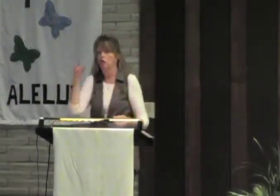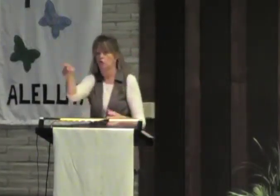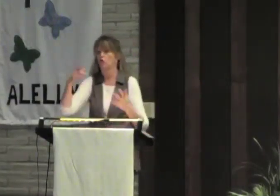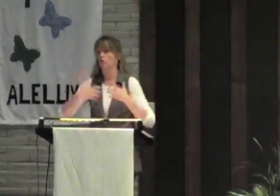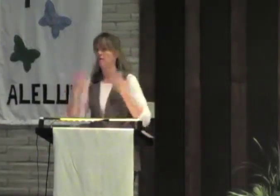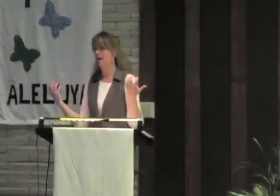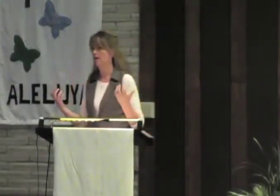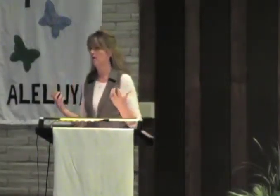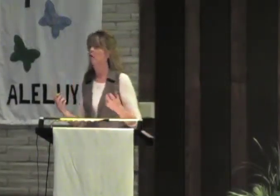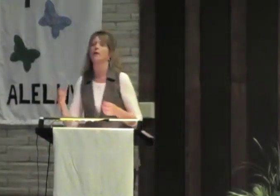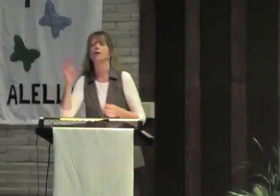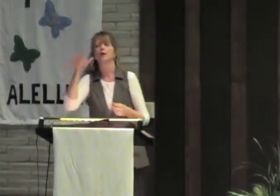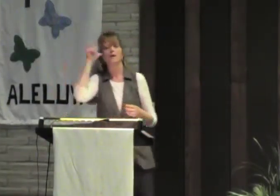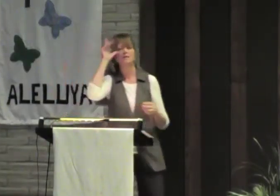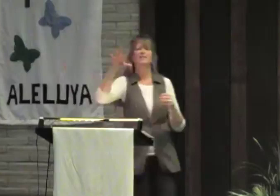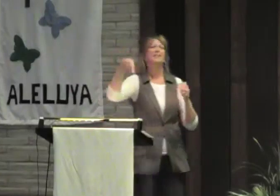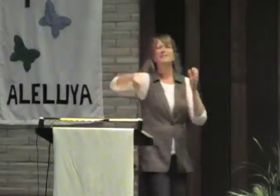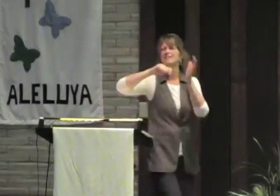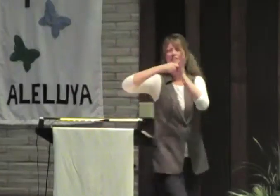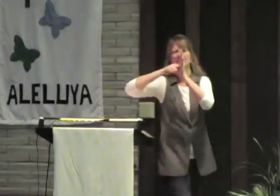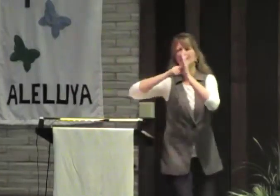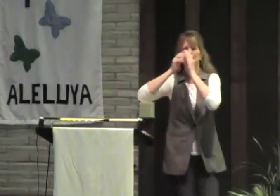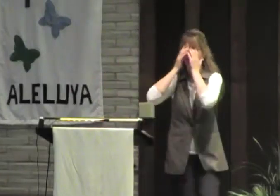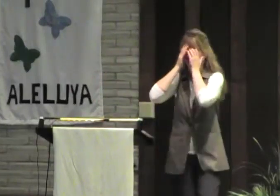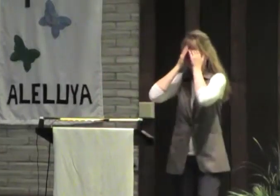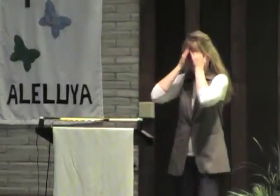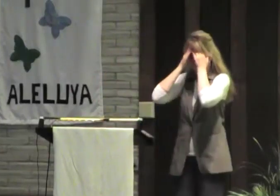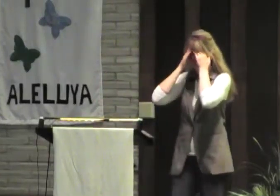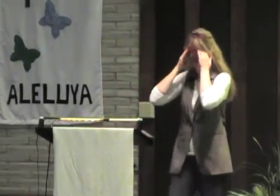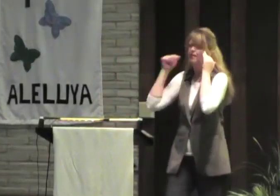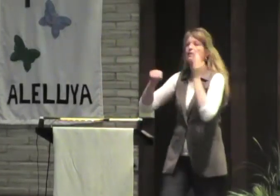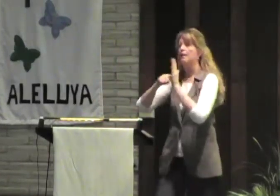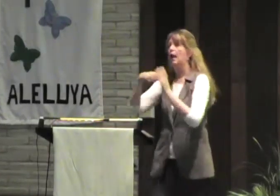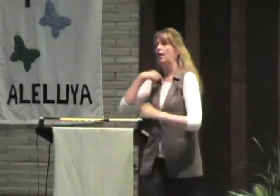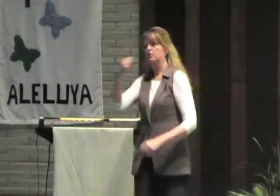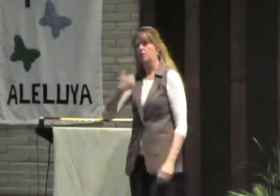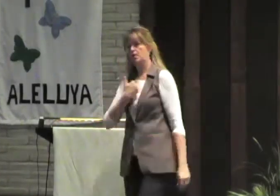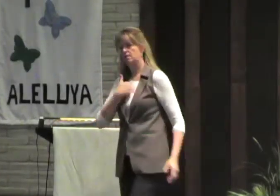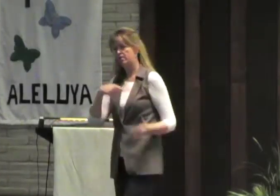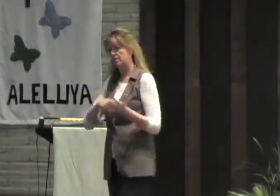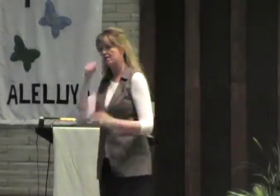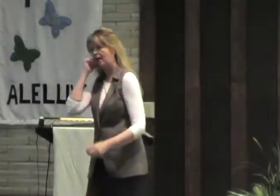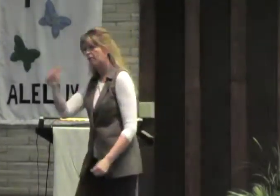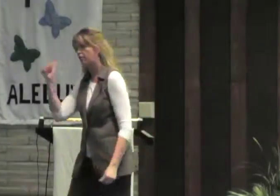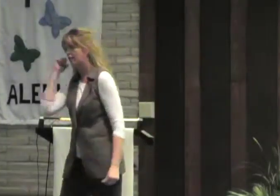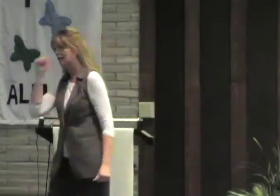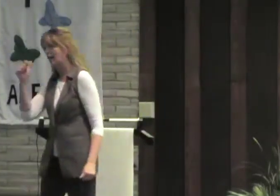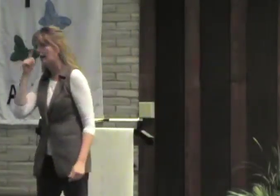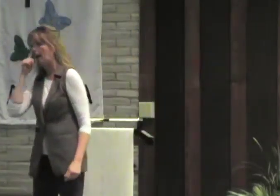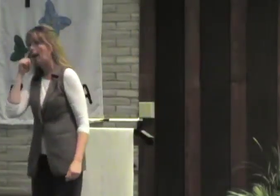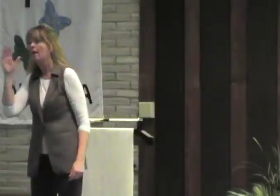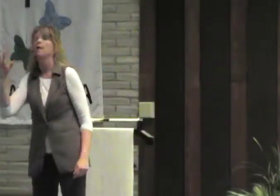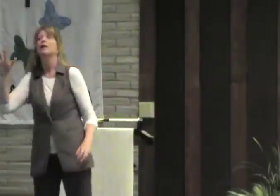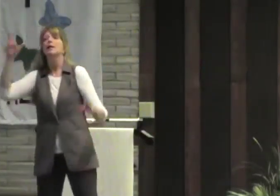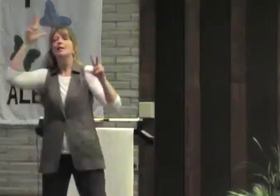Satan wants you to be angry. This is so key. I've had to tell myself this every